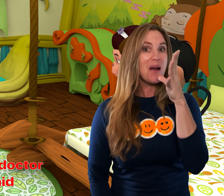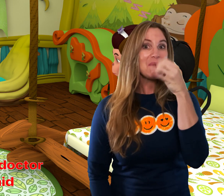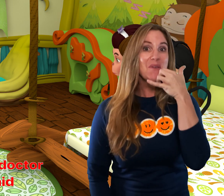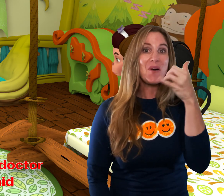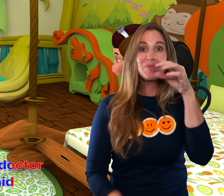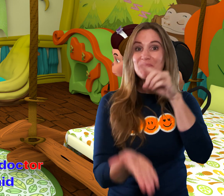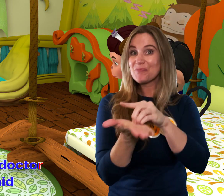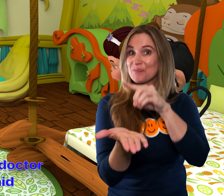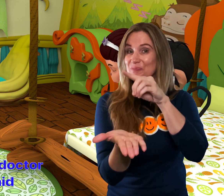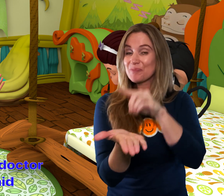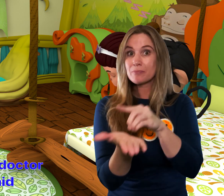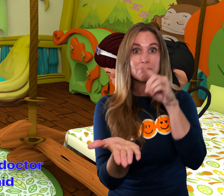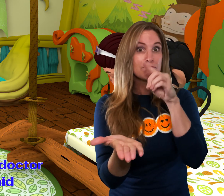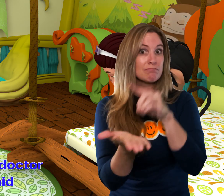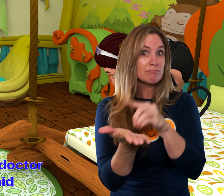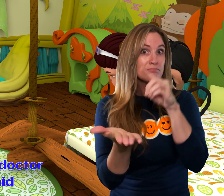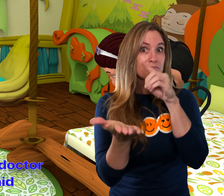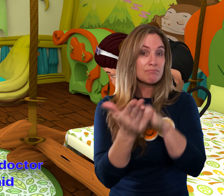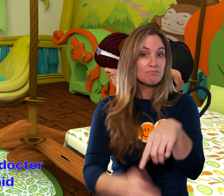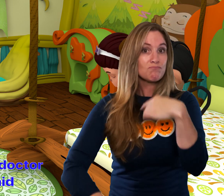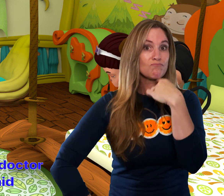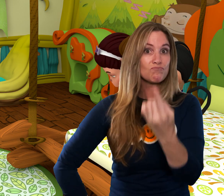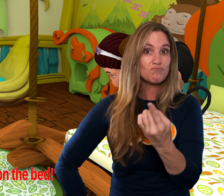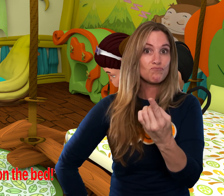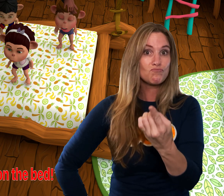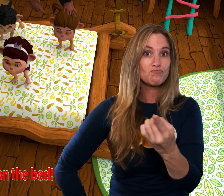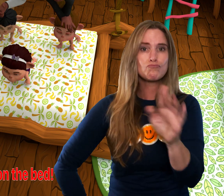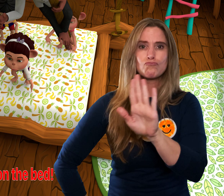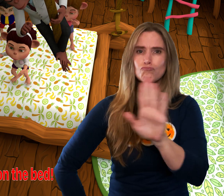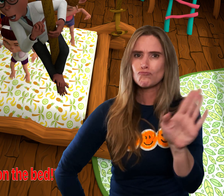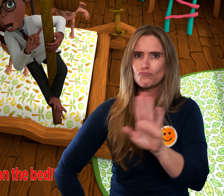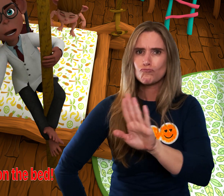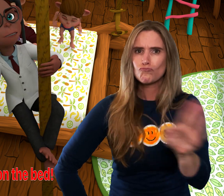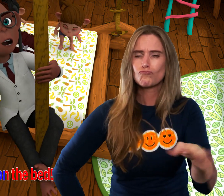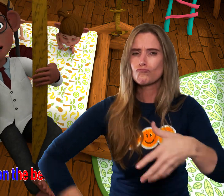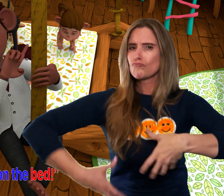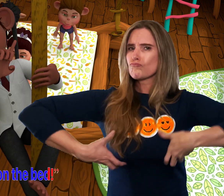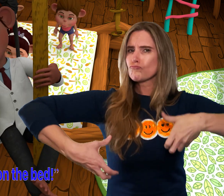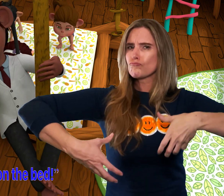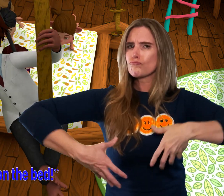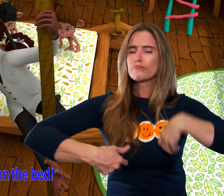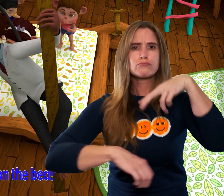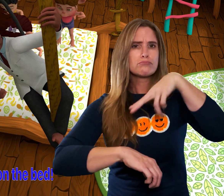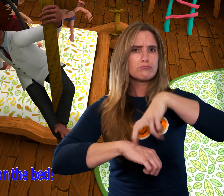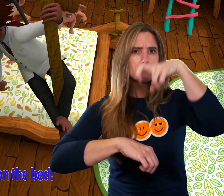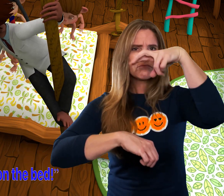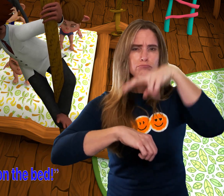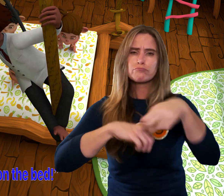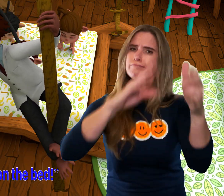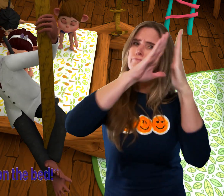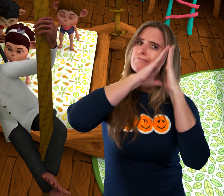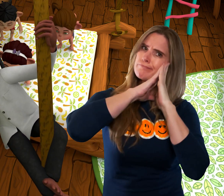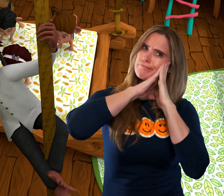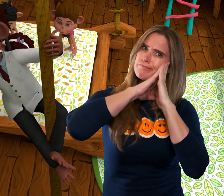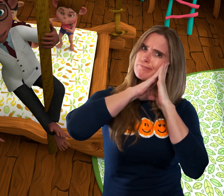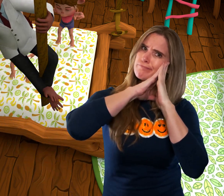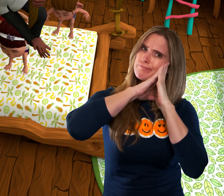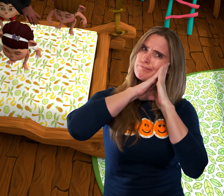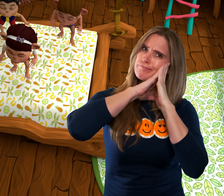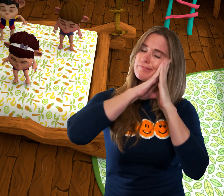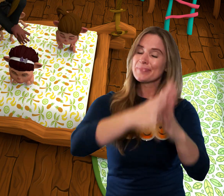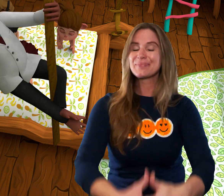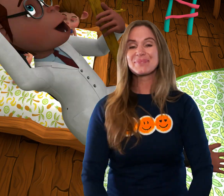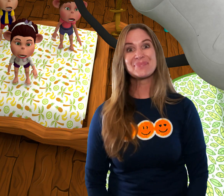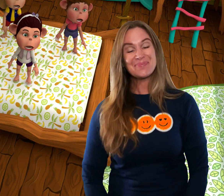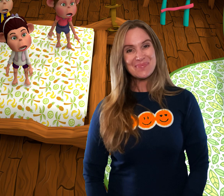Mama called the doctor and the doctor said, "No more monkeys jumping on the bed."